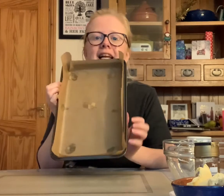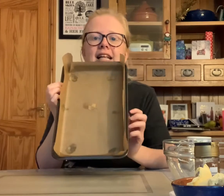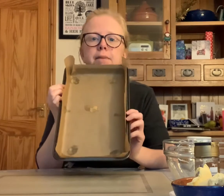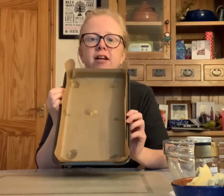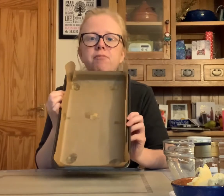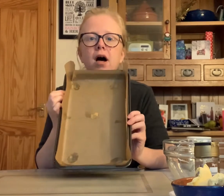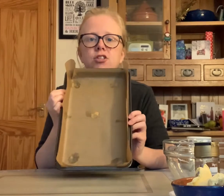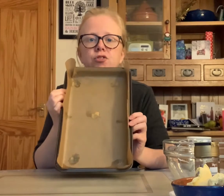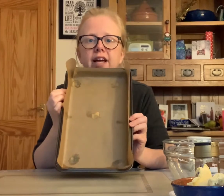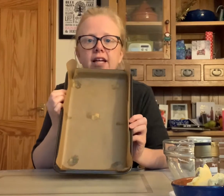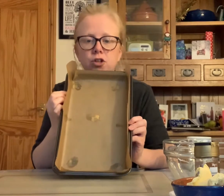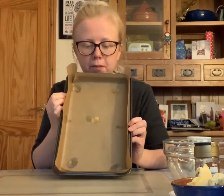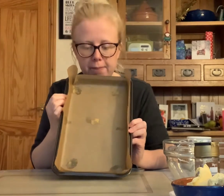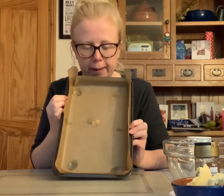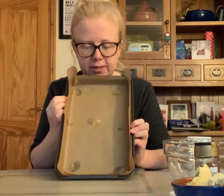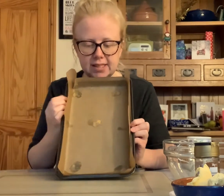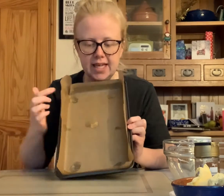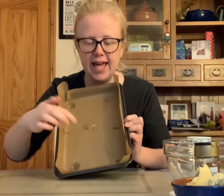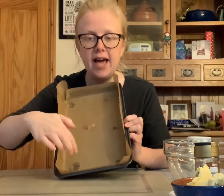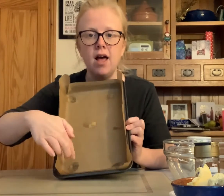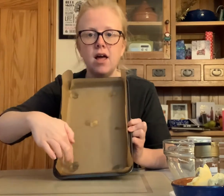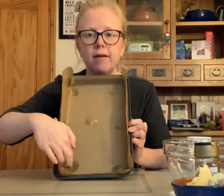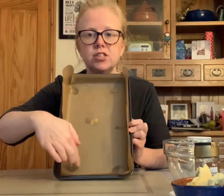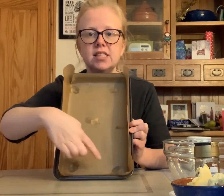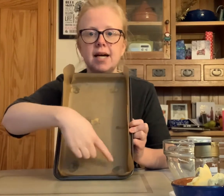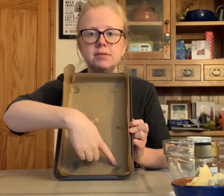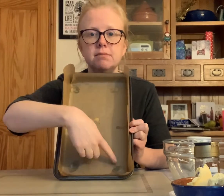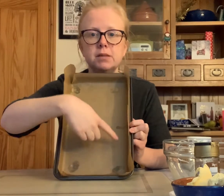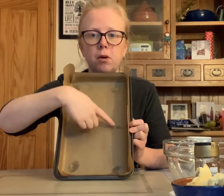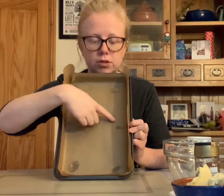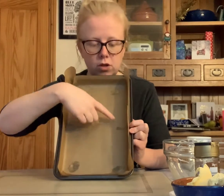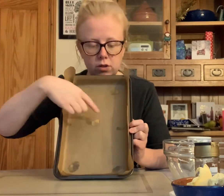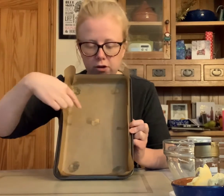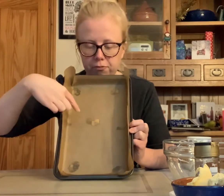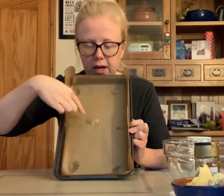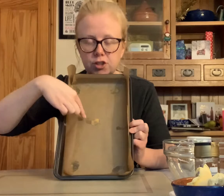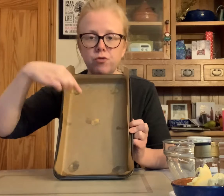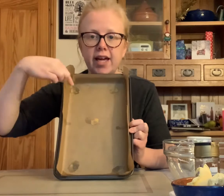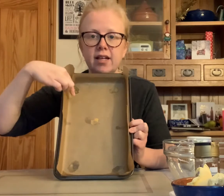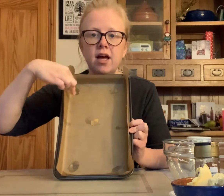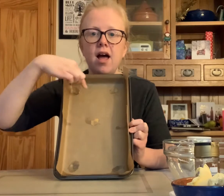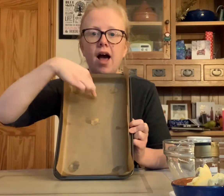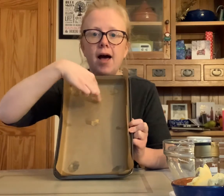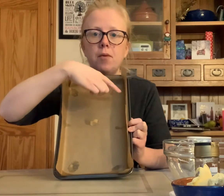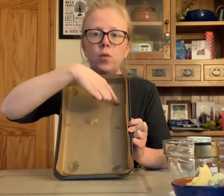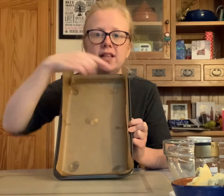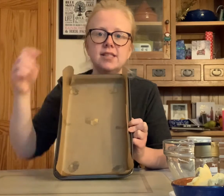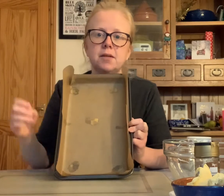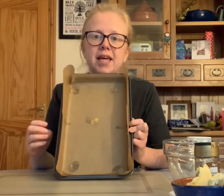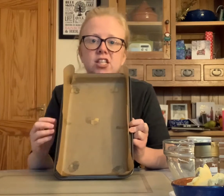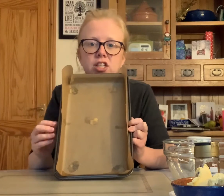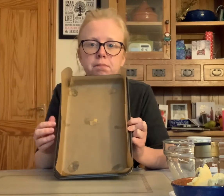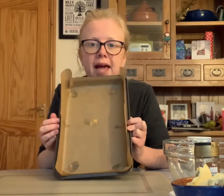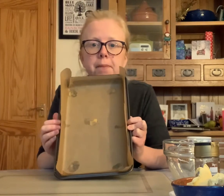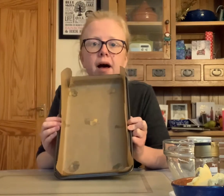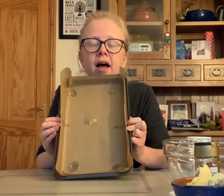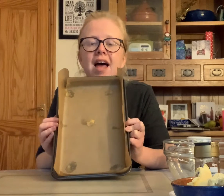little bit of margarine. You might be able to see here, I've just dabbed some spots on of margarine with some kitchen paper,